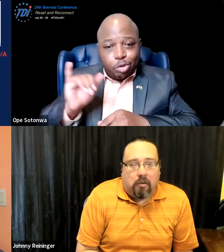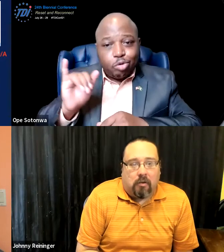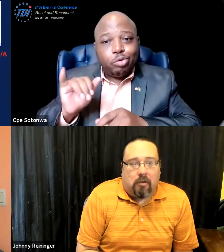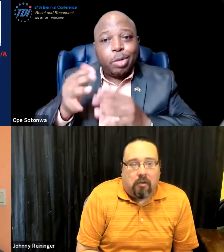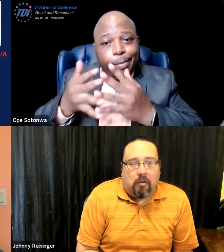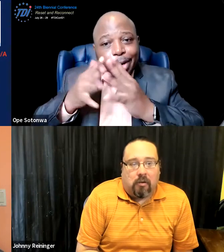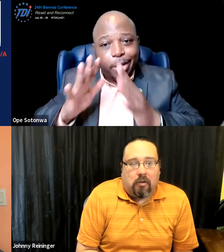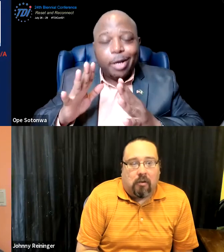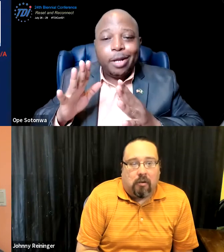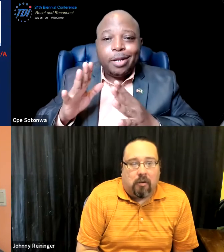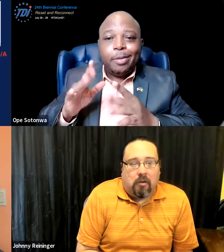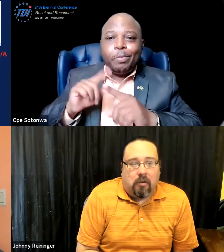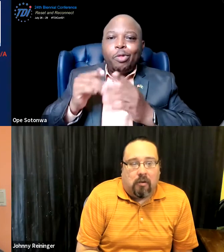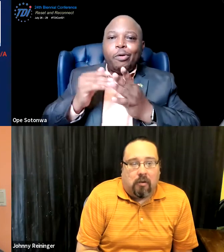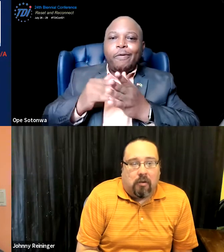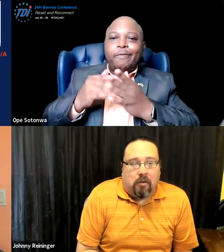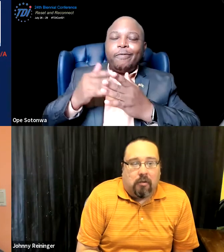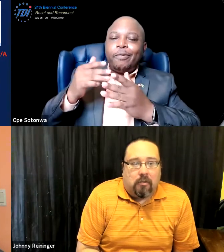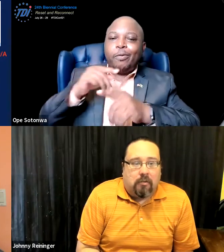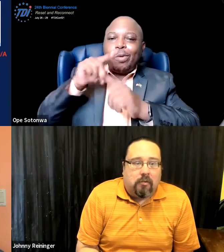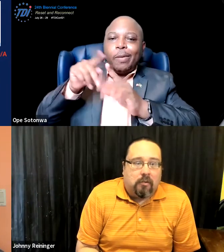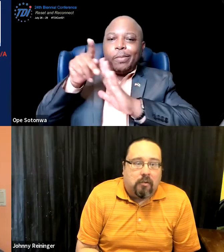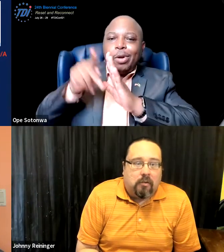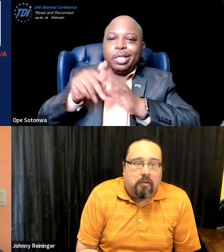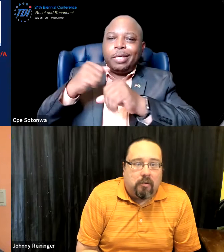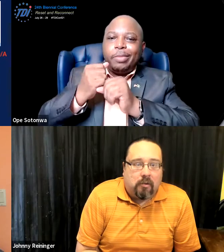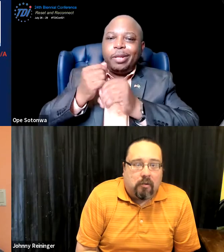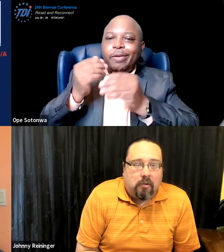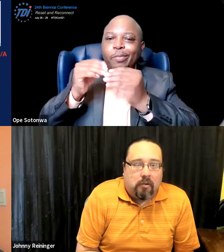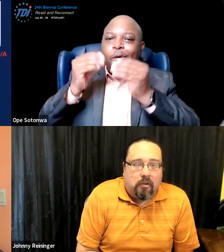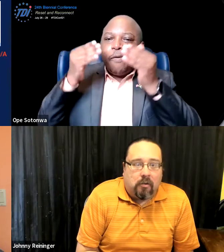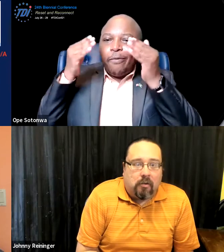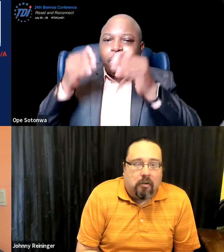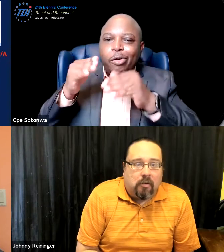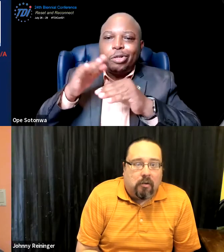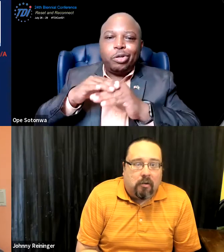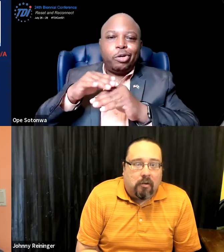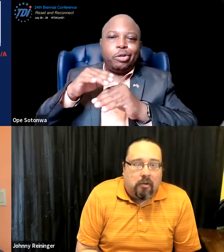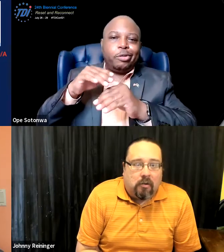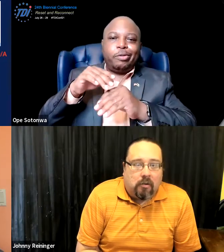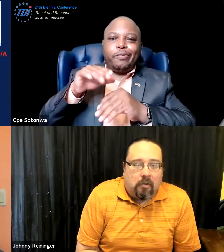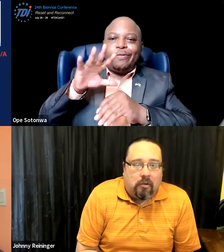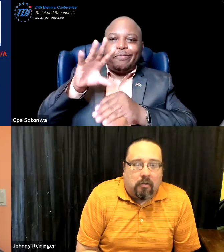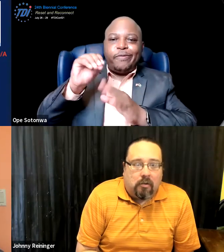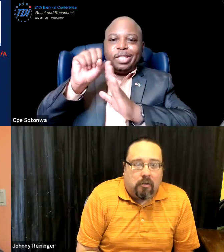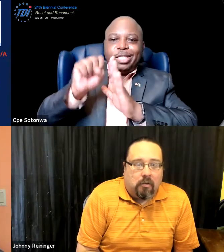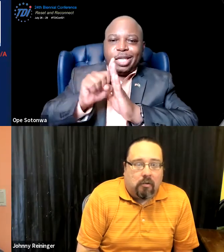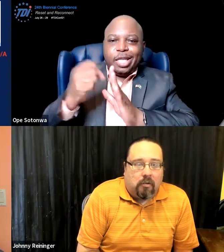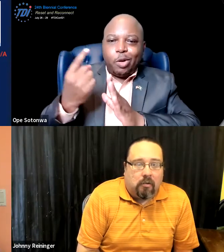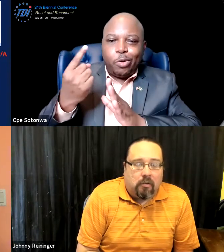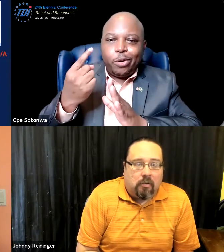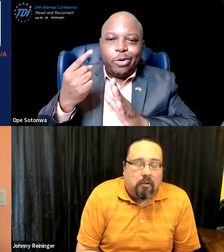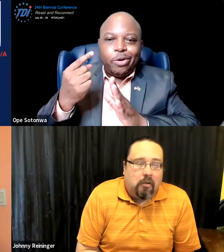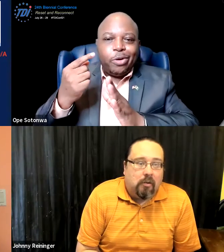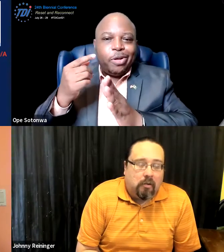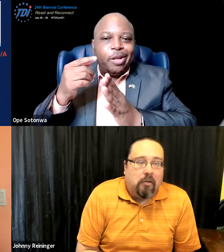or US territories, Americans as well. And often whenever policymakers, they're more focused